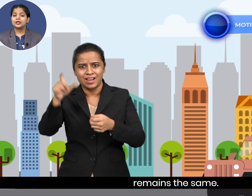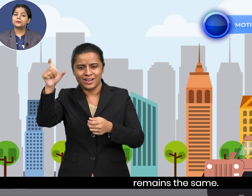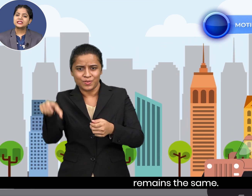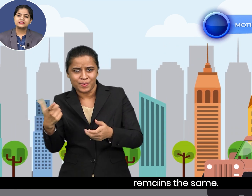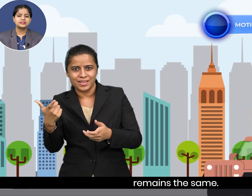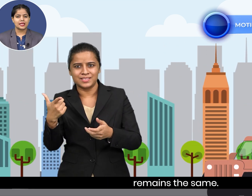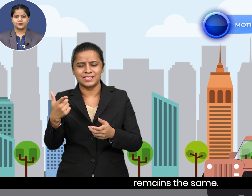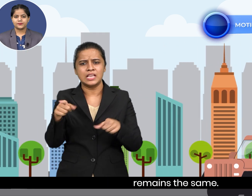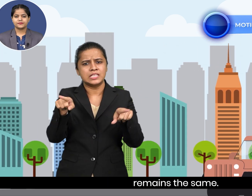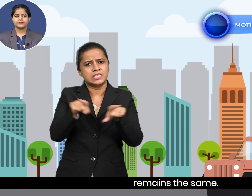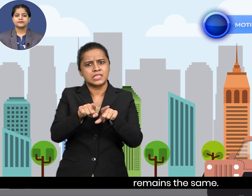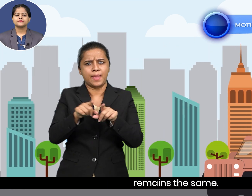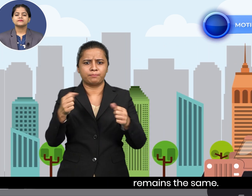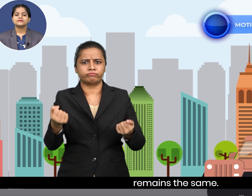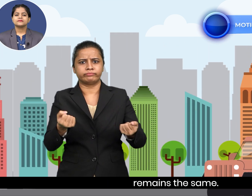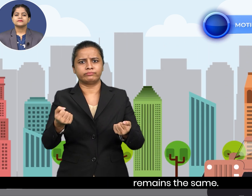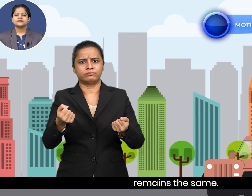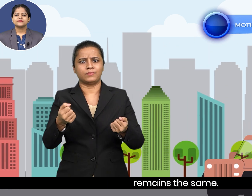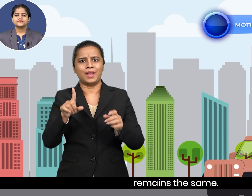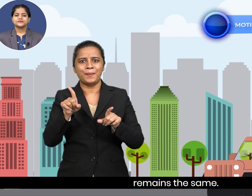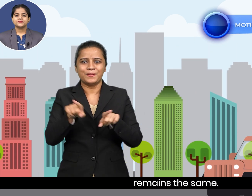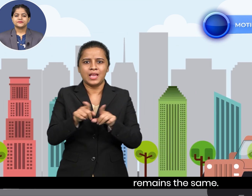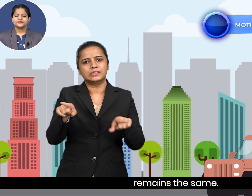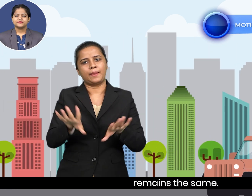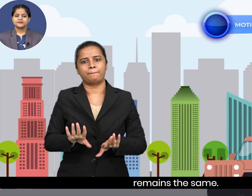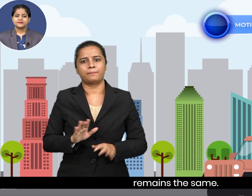car remains the same.